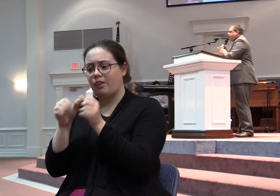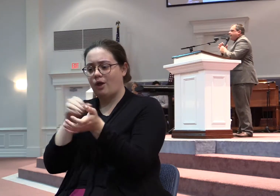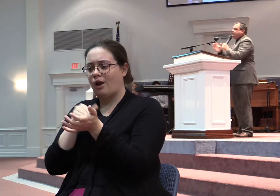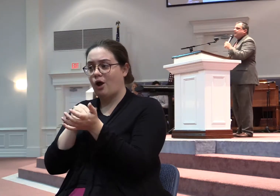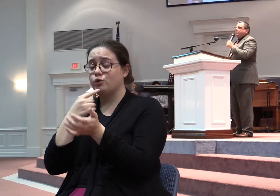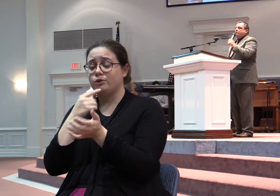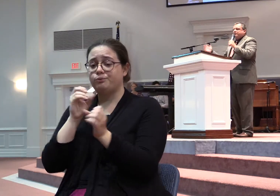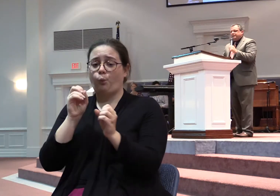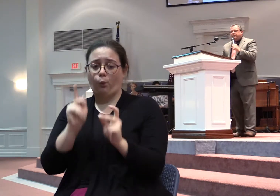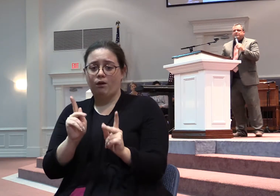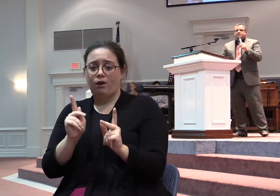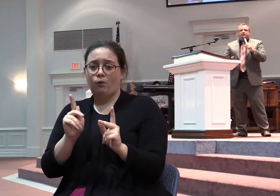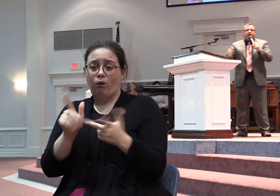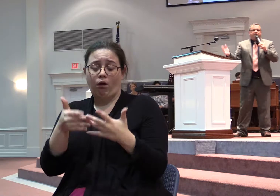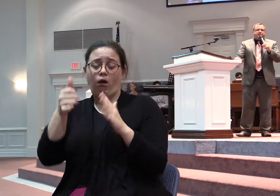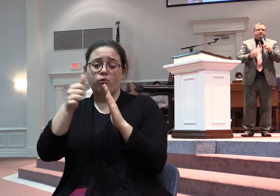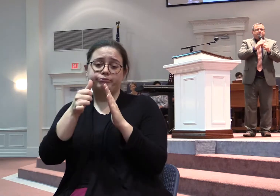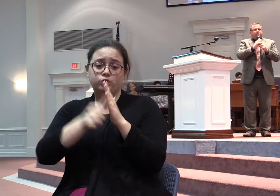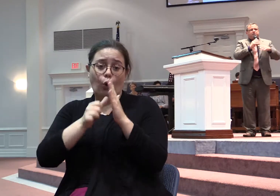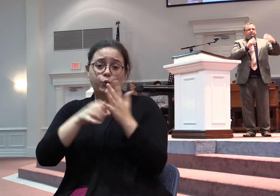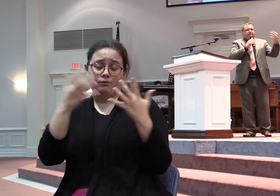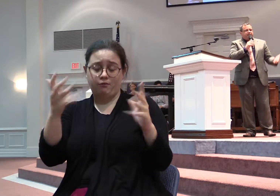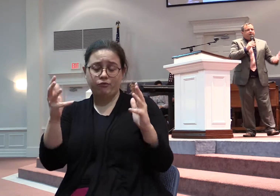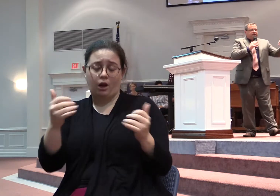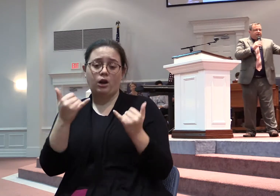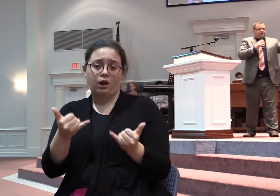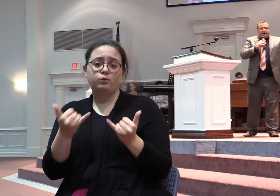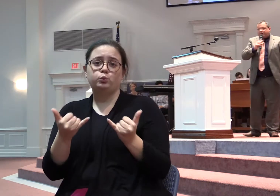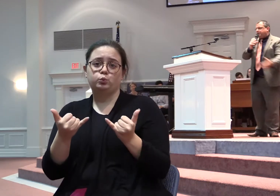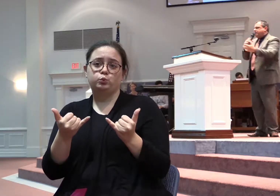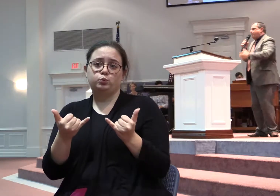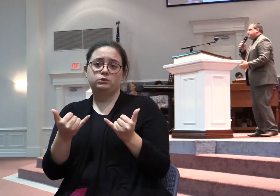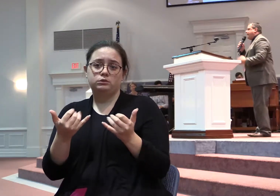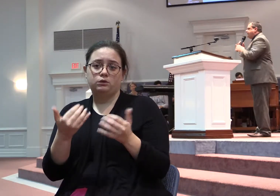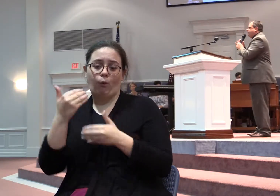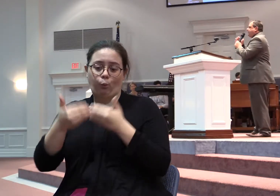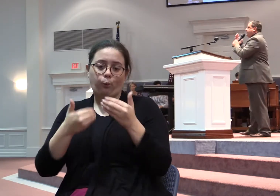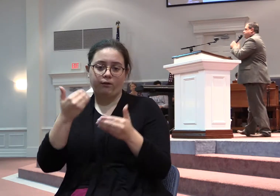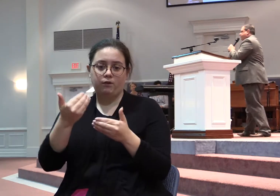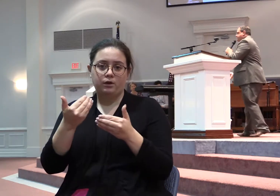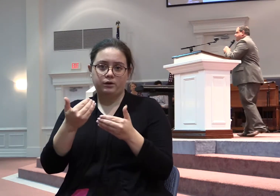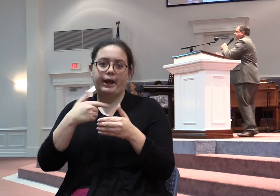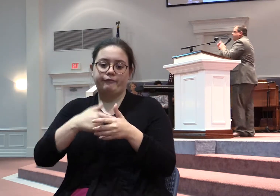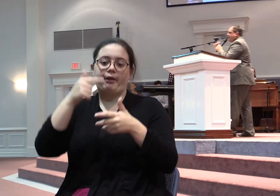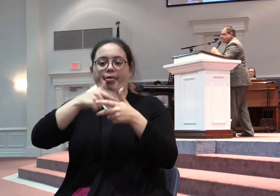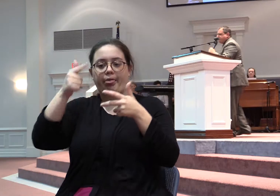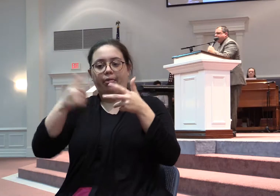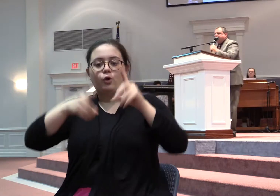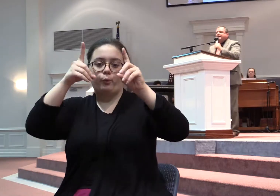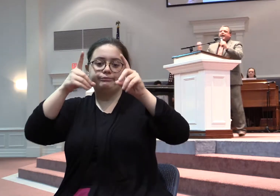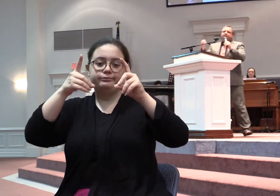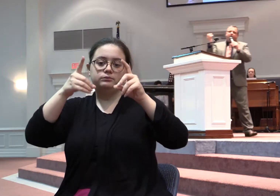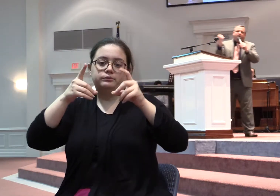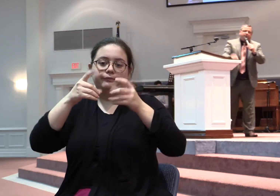said, okay, when we get done with the surgery, now that we're done with the surgery, when they get the pathology reports back, you're going to have to go through this treatment and that